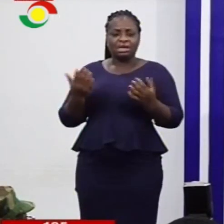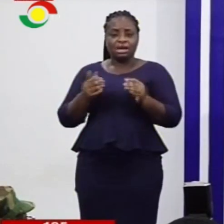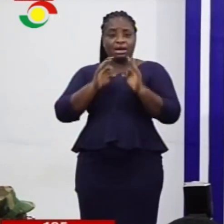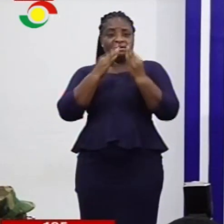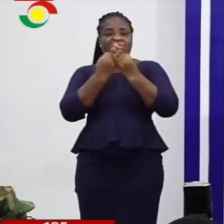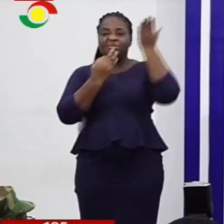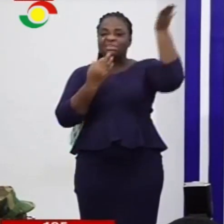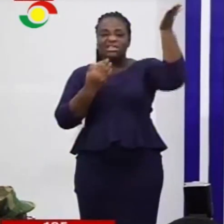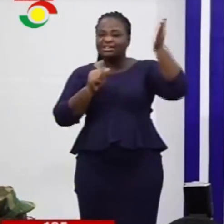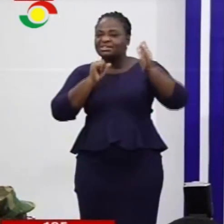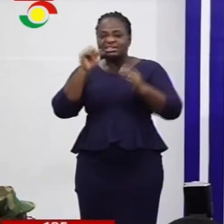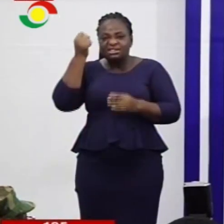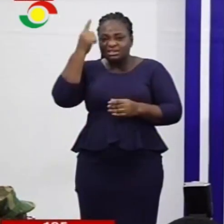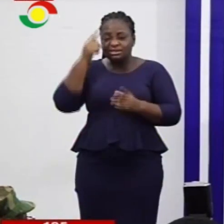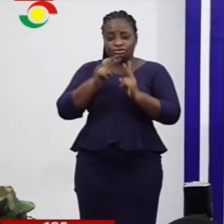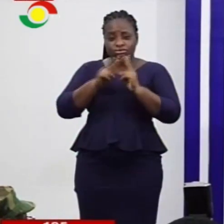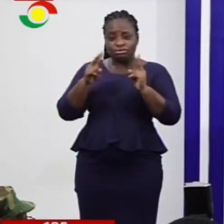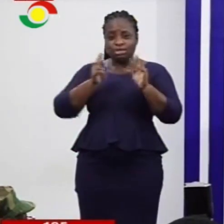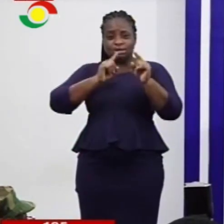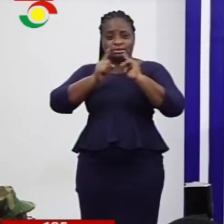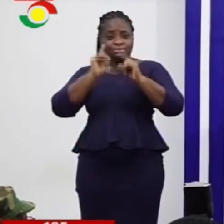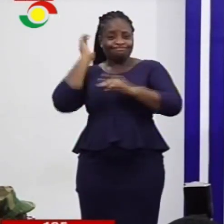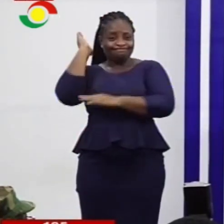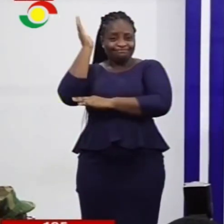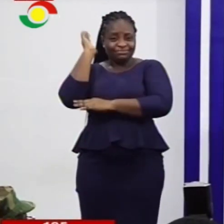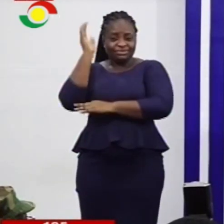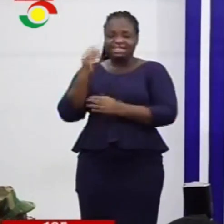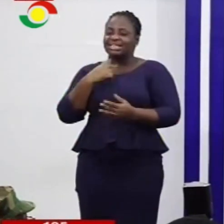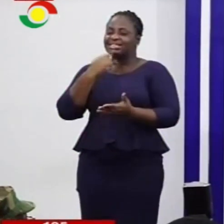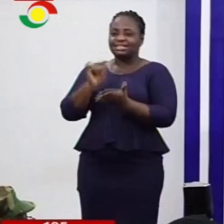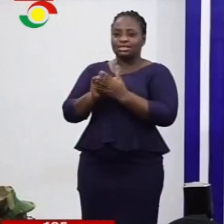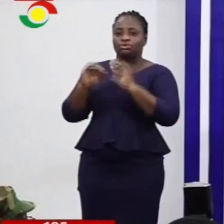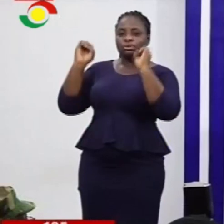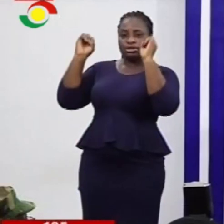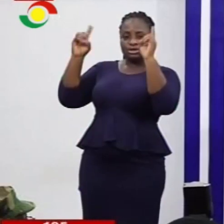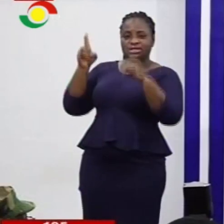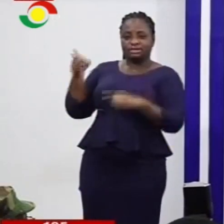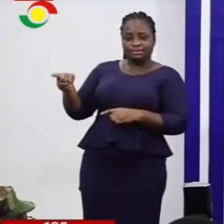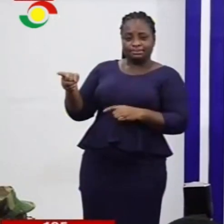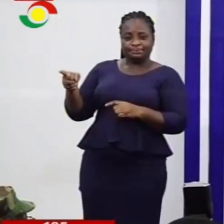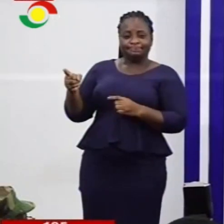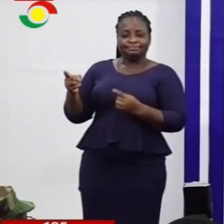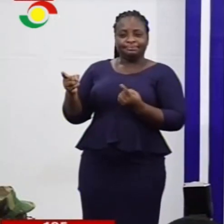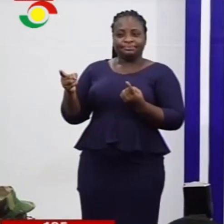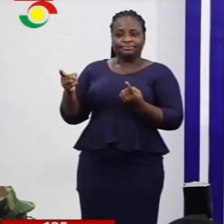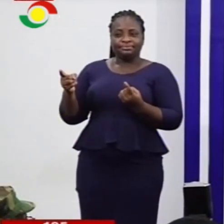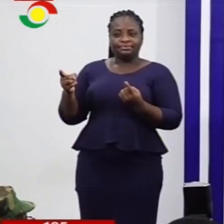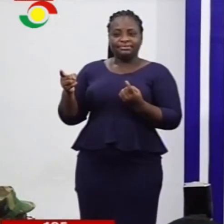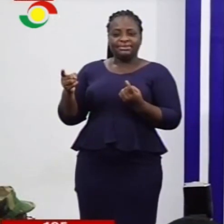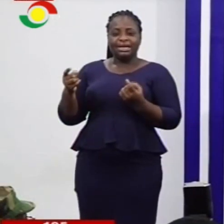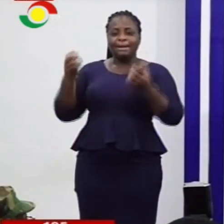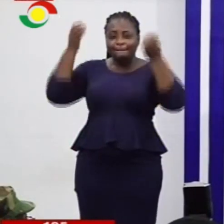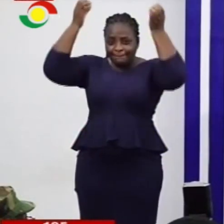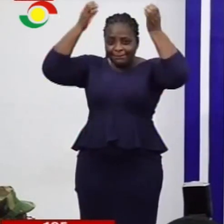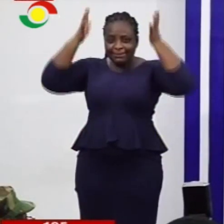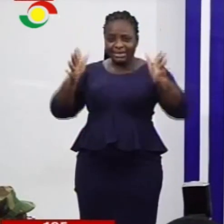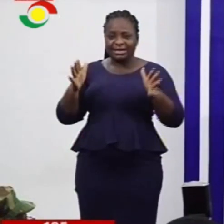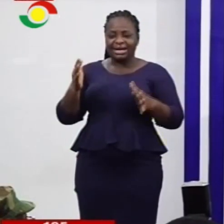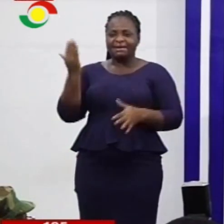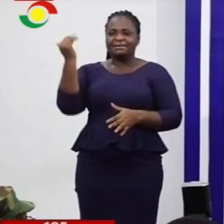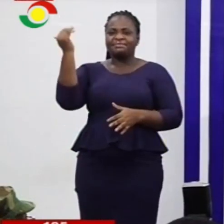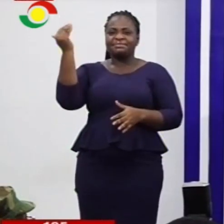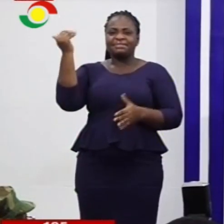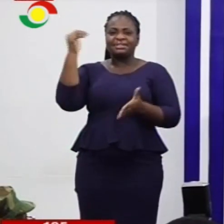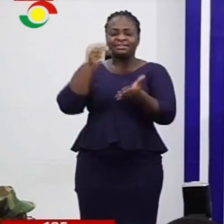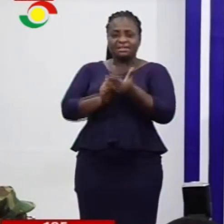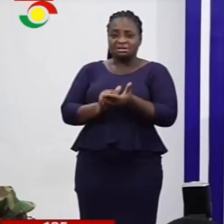answer since America San Mekade, a bema on education. Nimpa, Henry and Umkayo, whom we are looking at 15,000, Mekan,